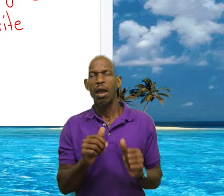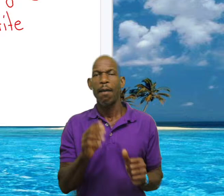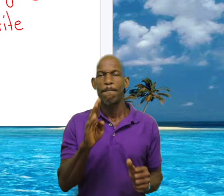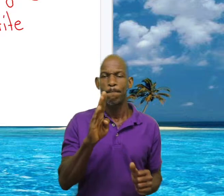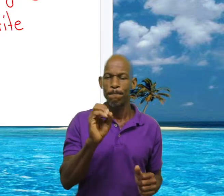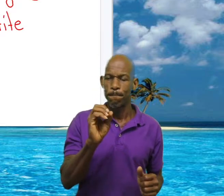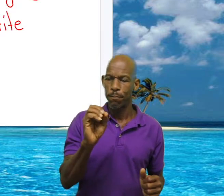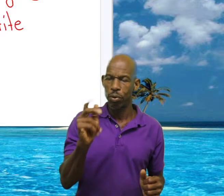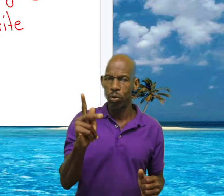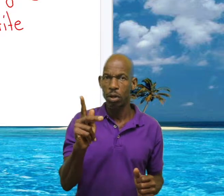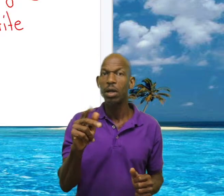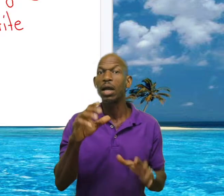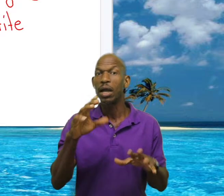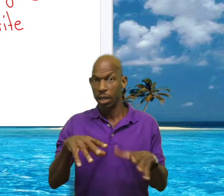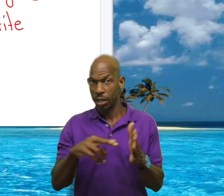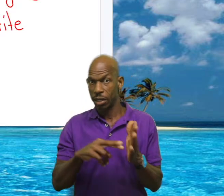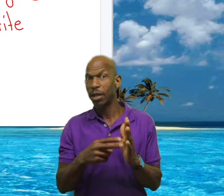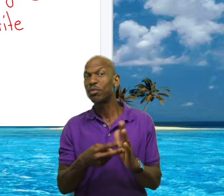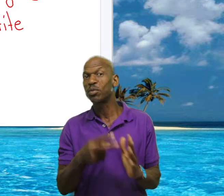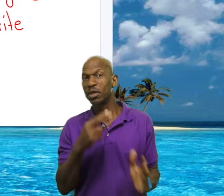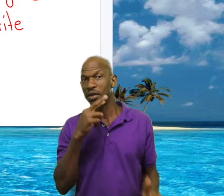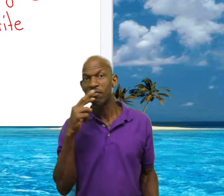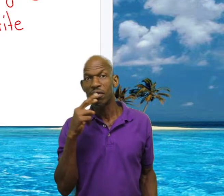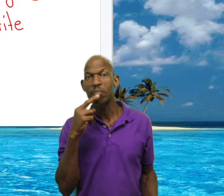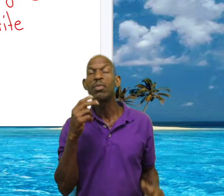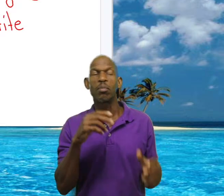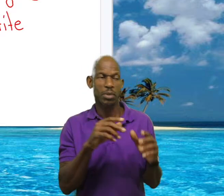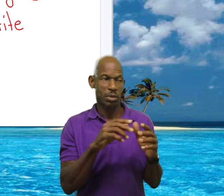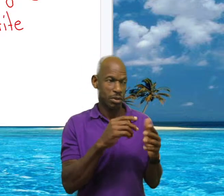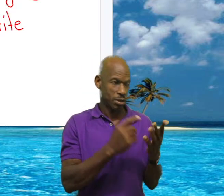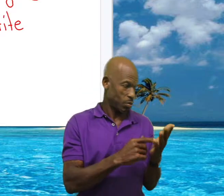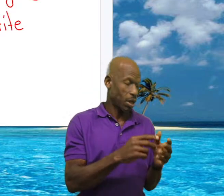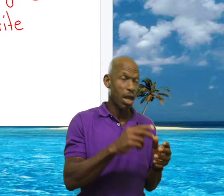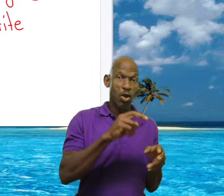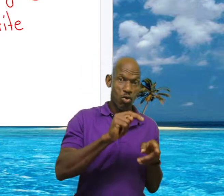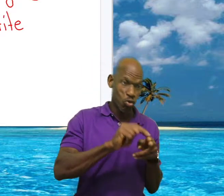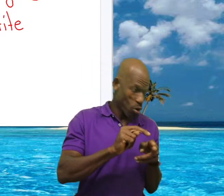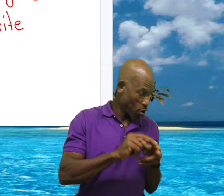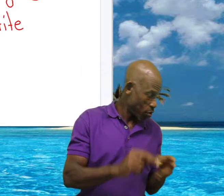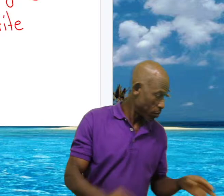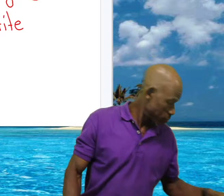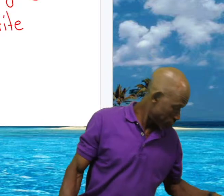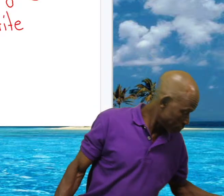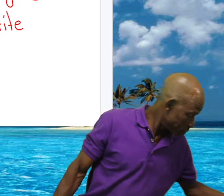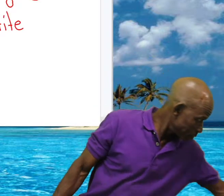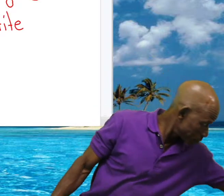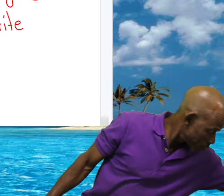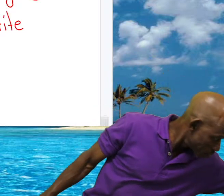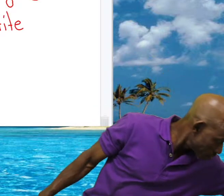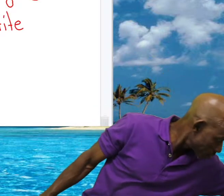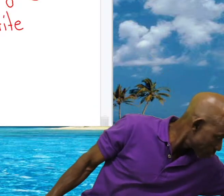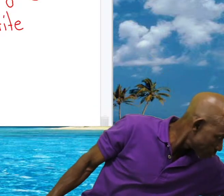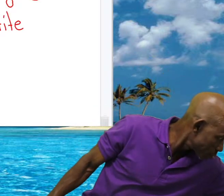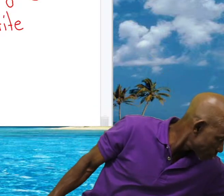verb. Book is a could be a noun, but it's also a verb. And that is one of the things you have to learn